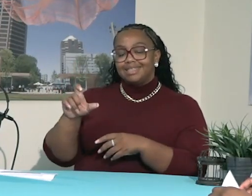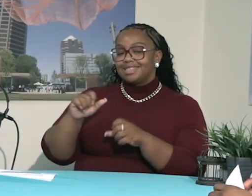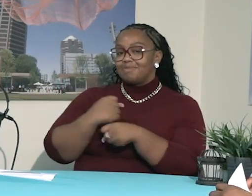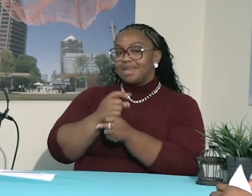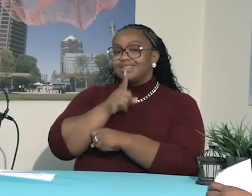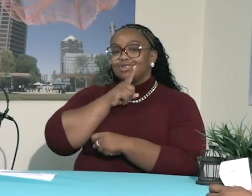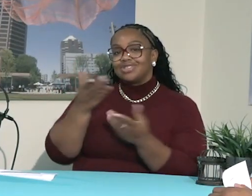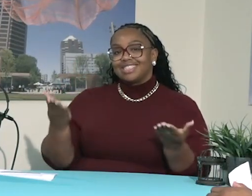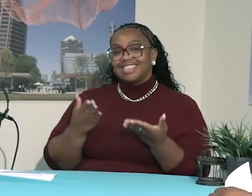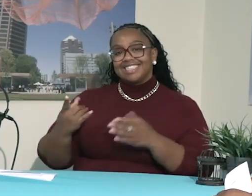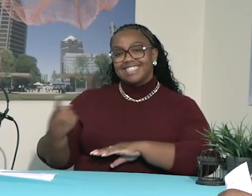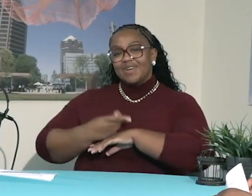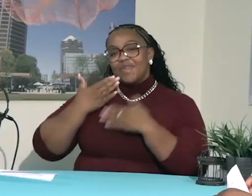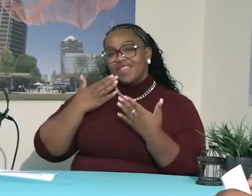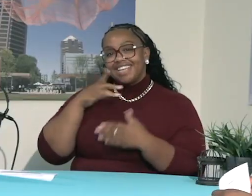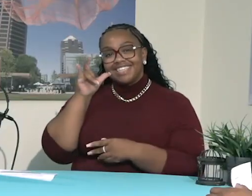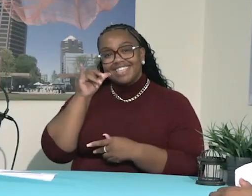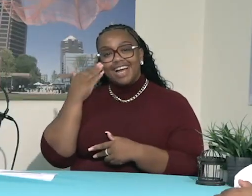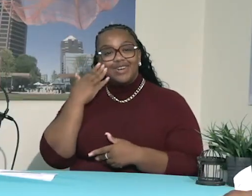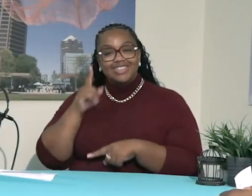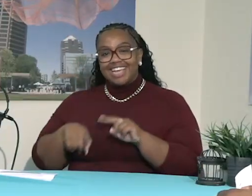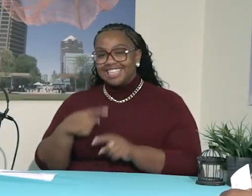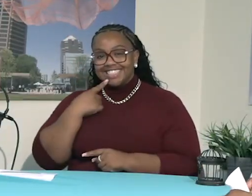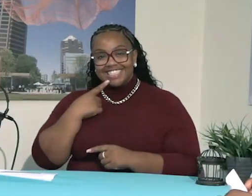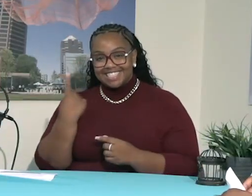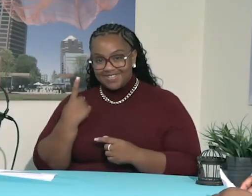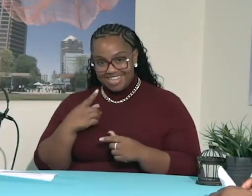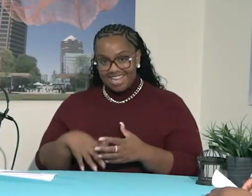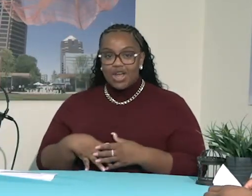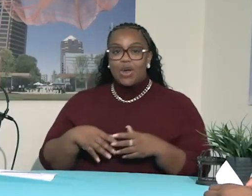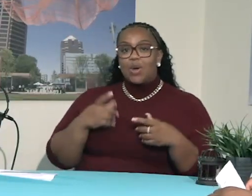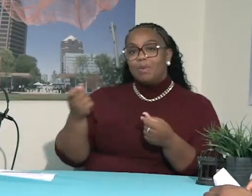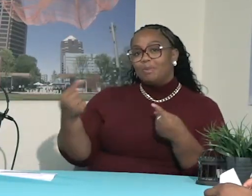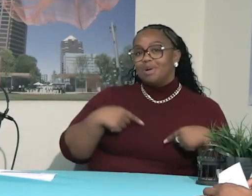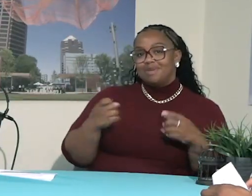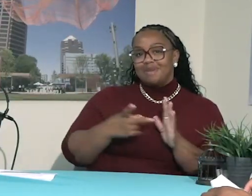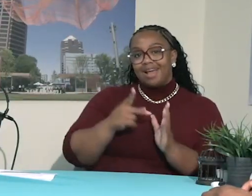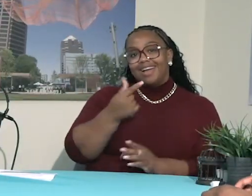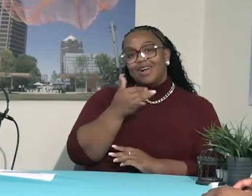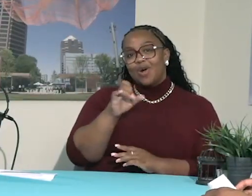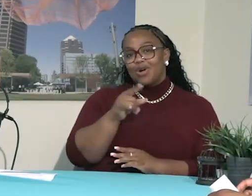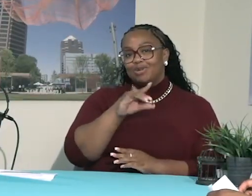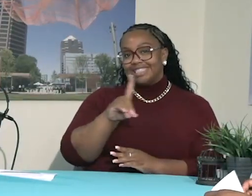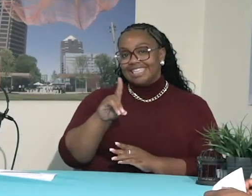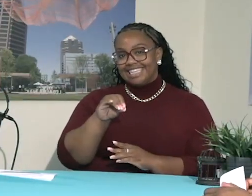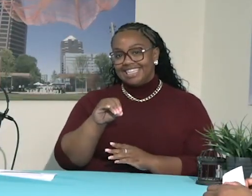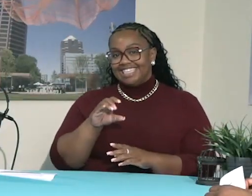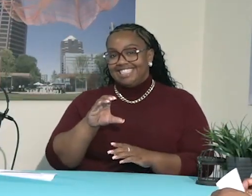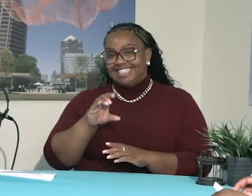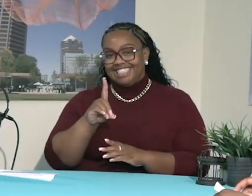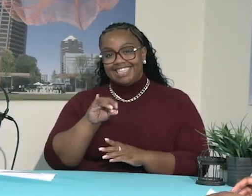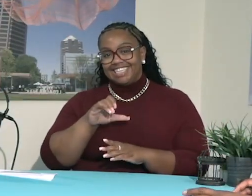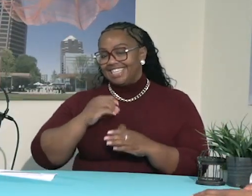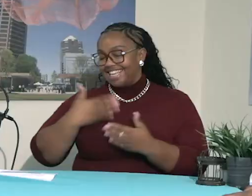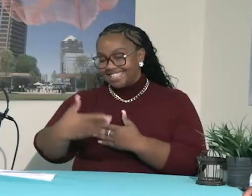you, Yolanda. I know you can't say anything, but thank you. Bring me back a go-go CD next time. I'm trying to make her